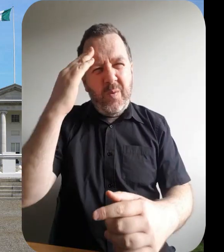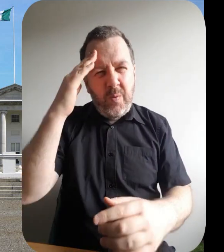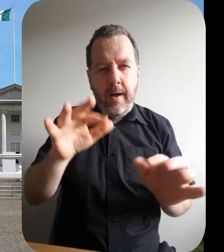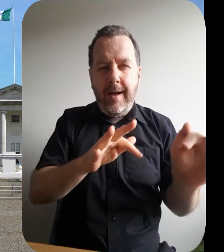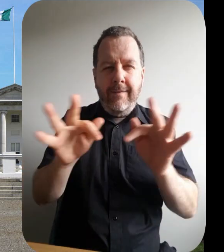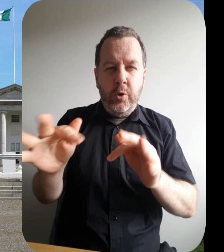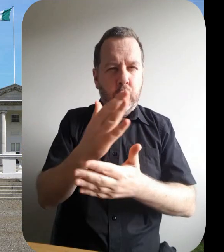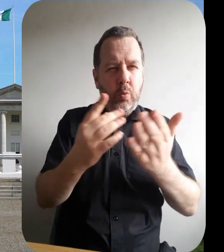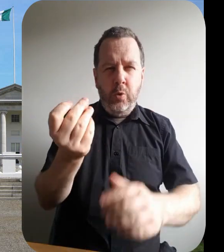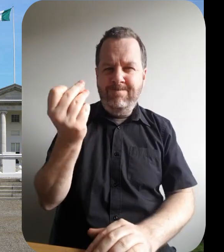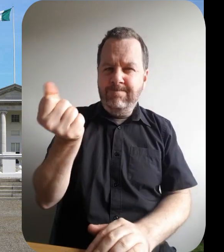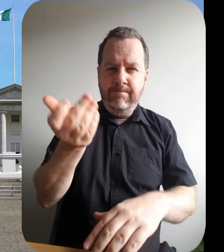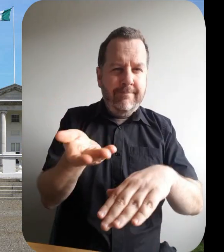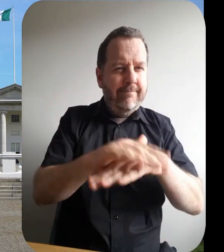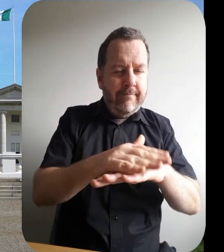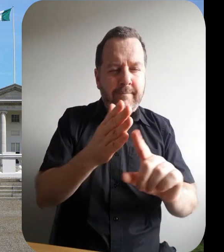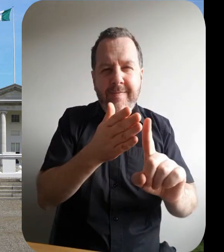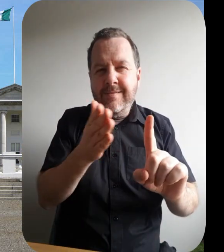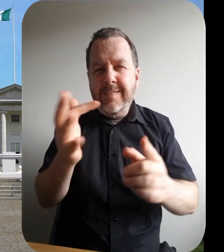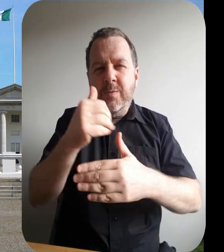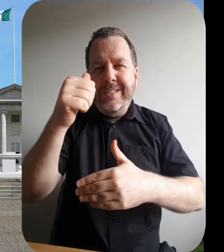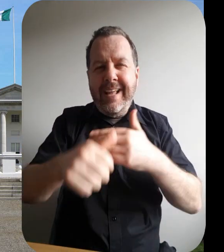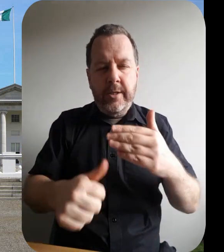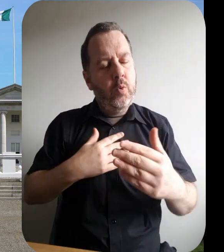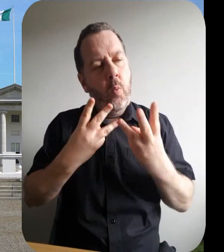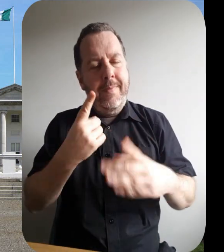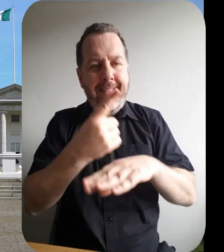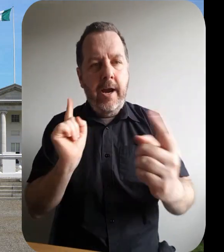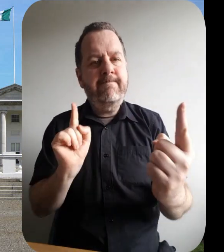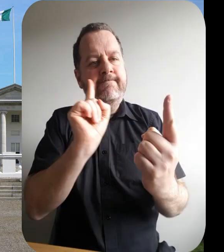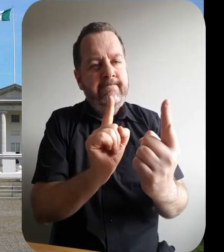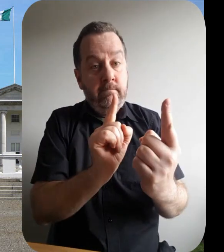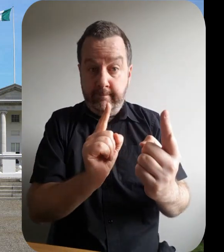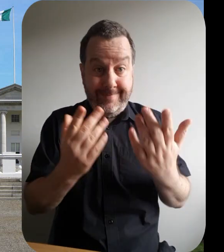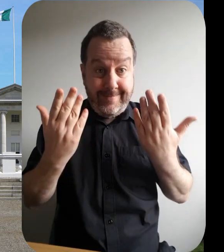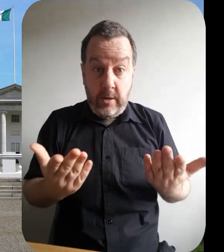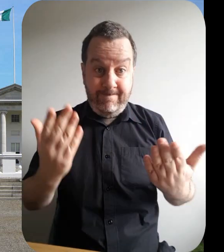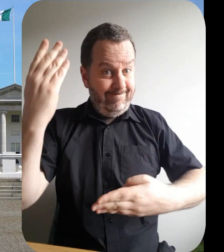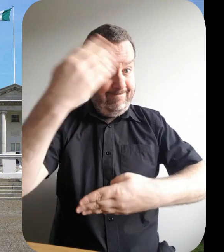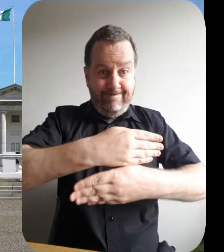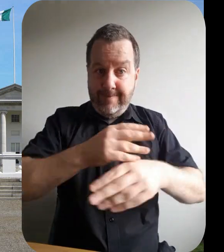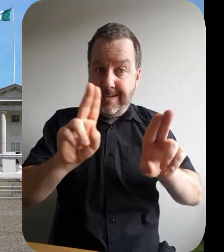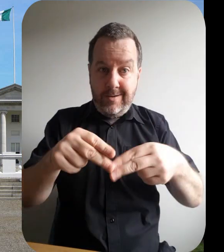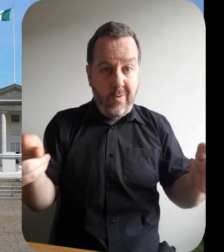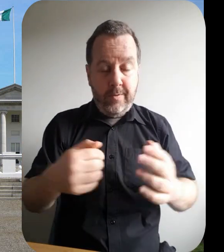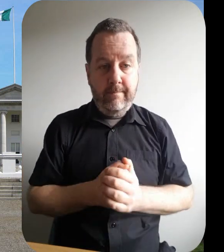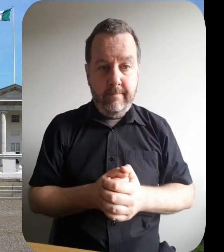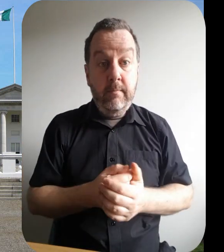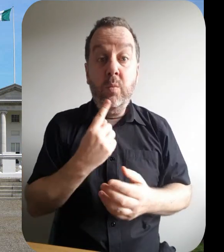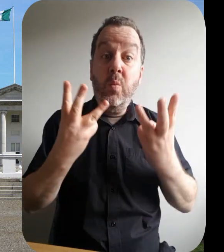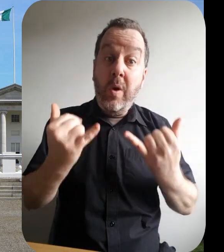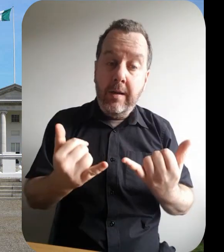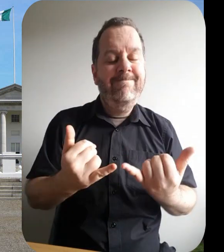presence for those few days following a sudden loss are not available to us for the very good